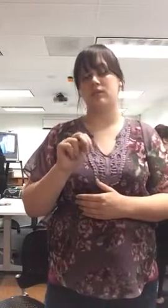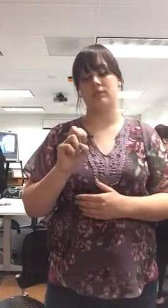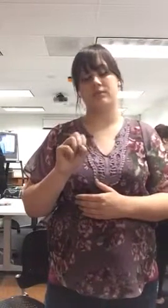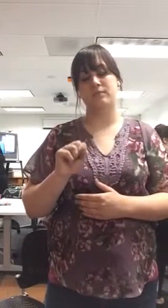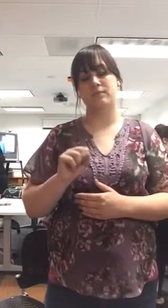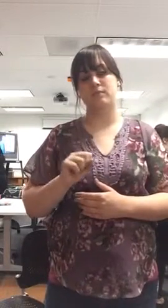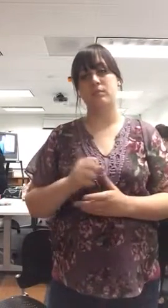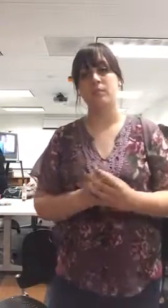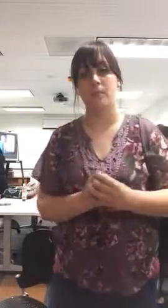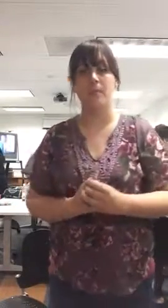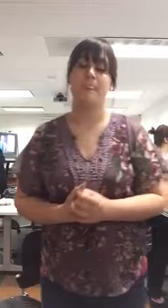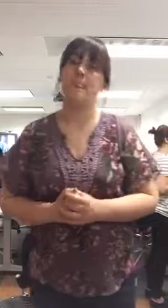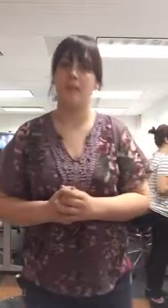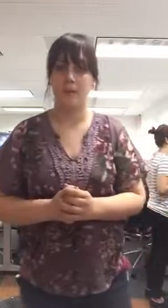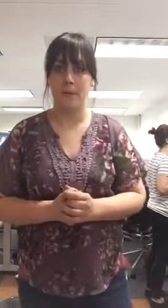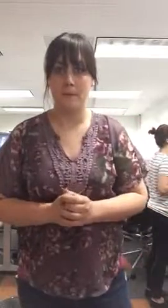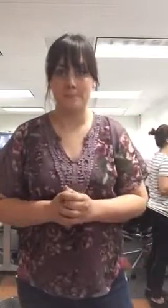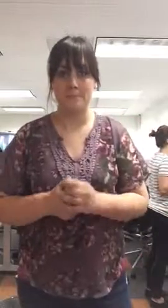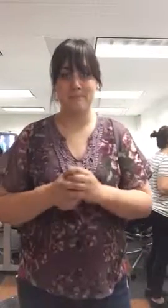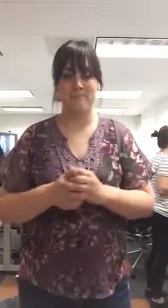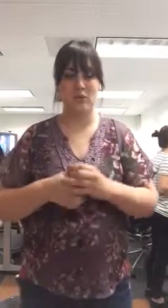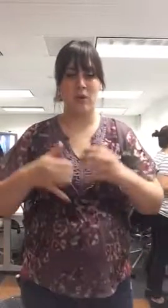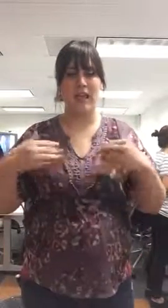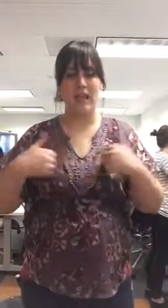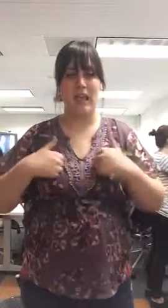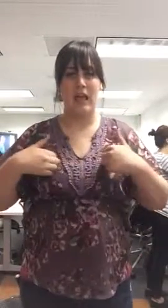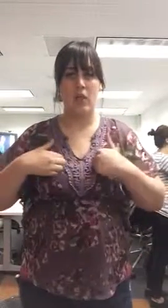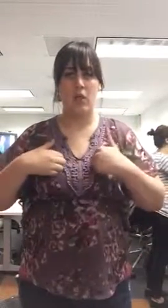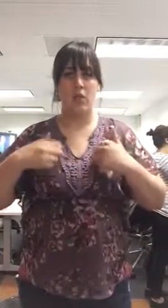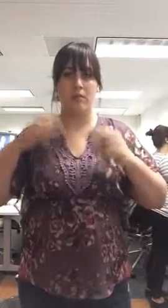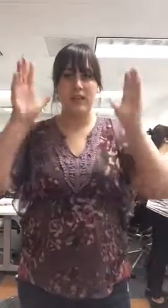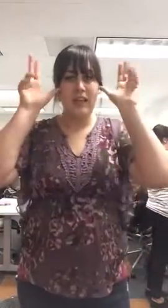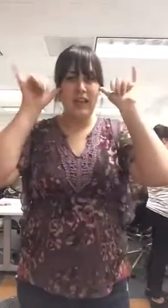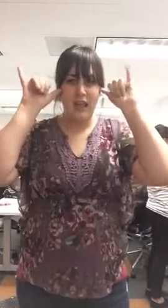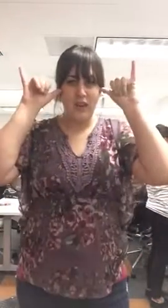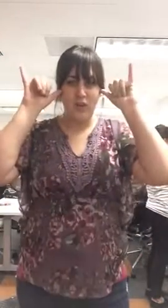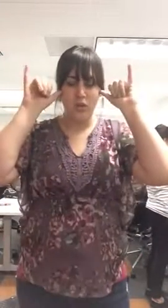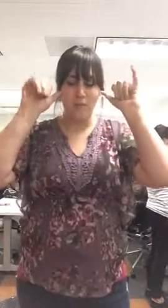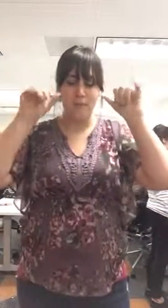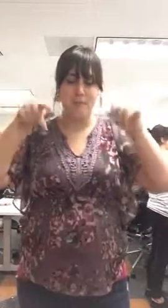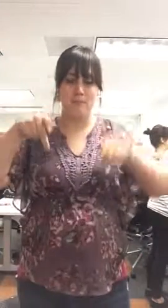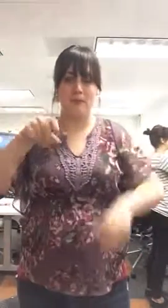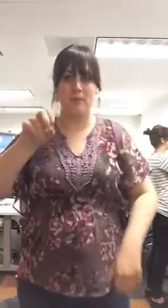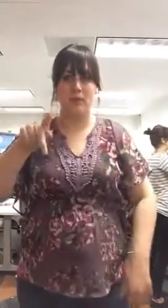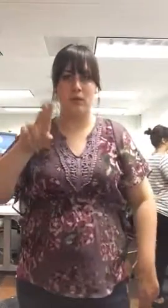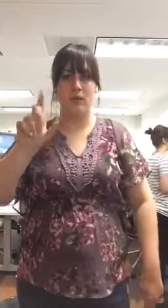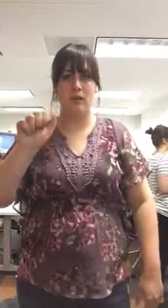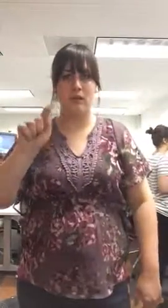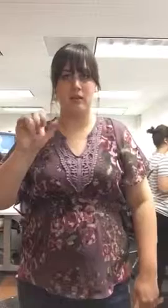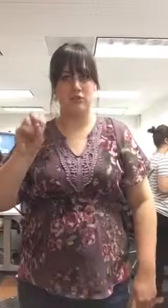percentages, of total cattle population, it's a good question. I would say probably